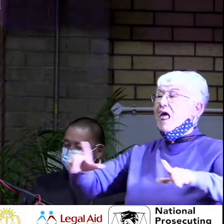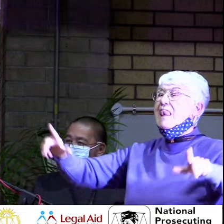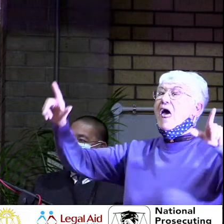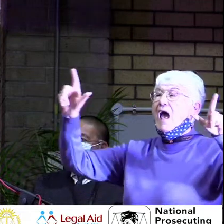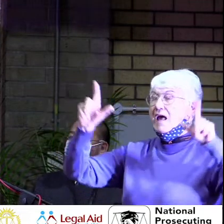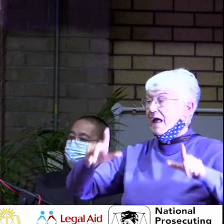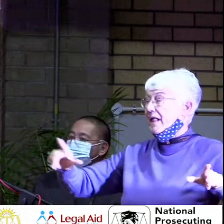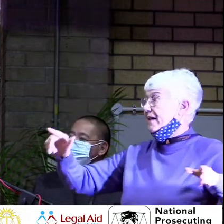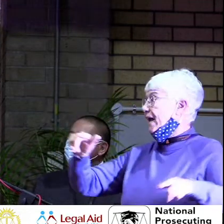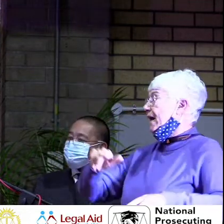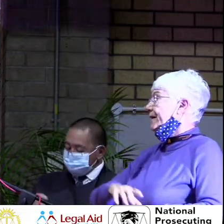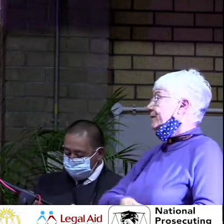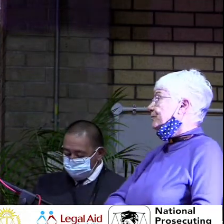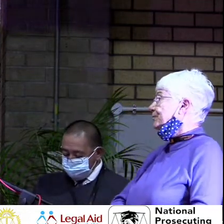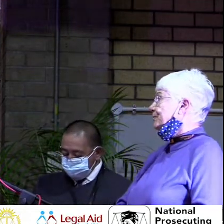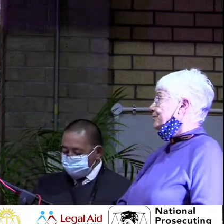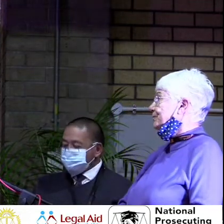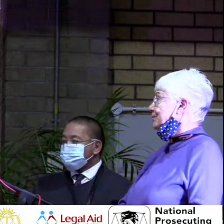Manbulise